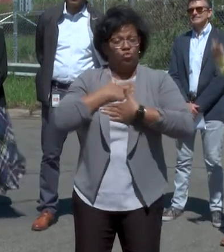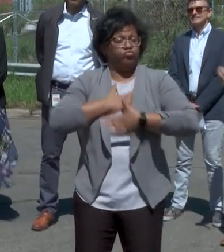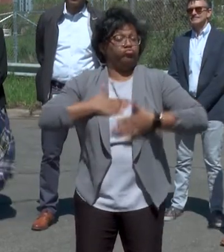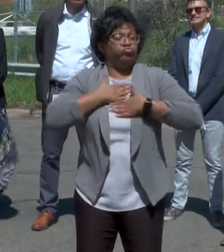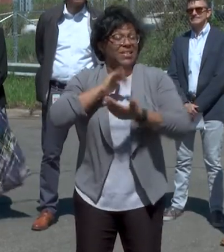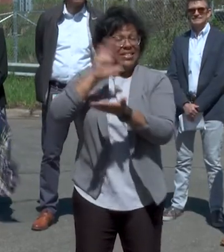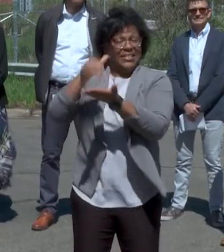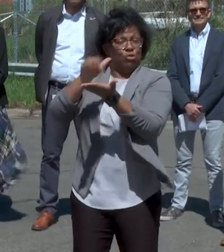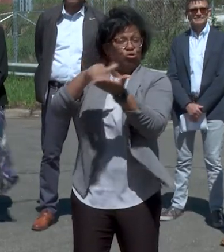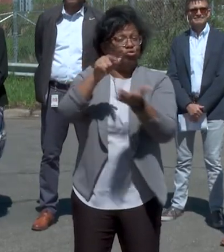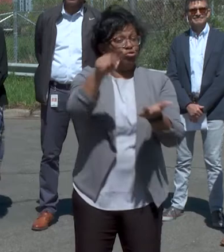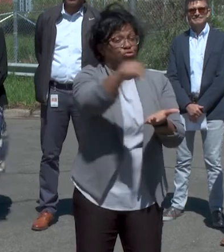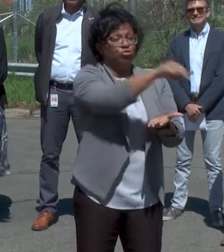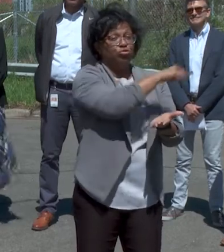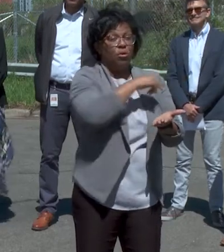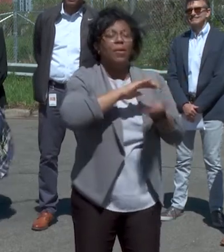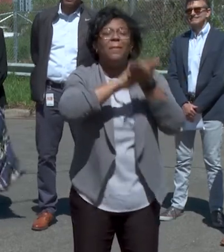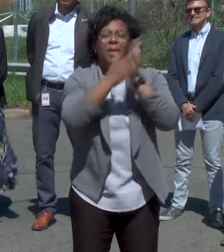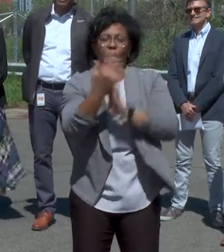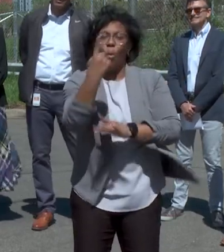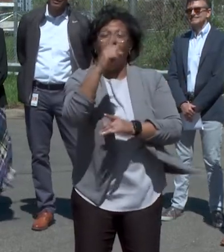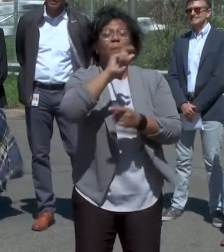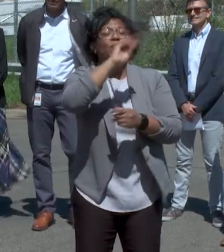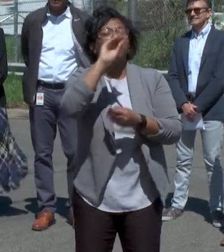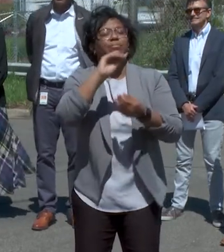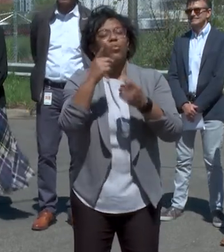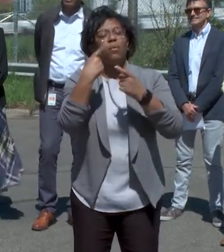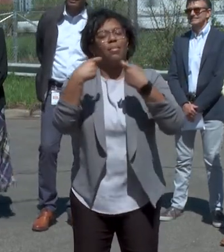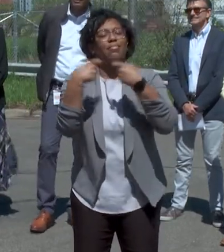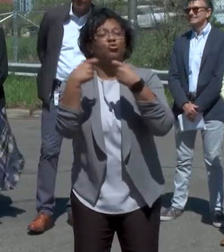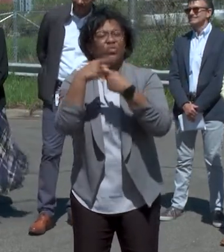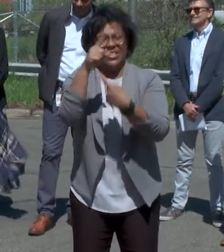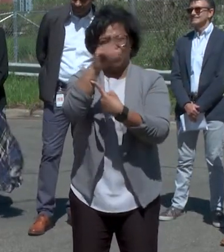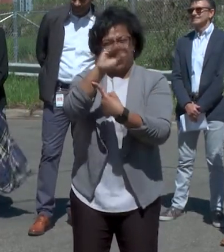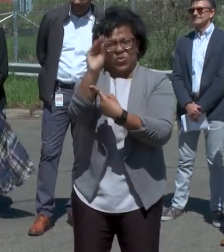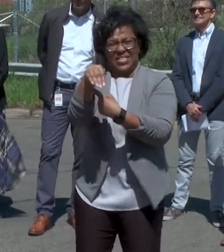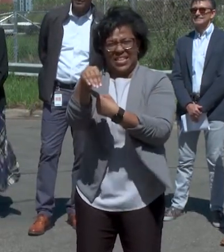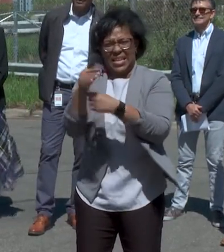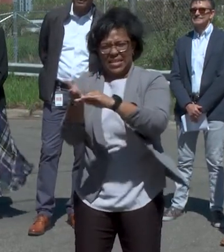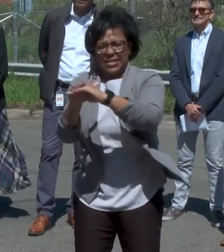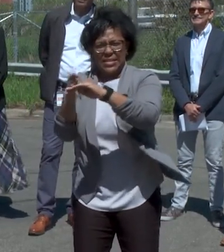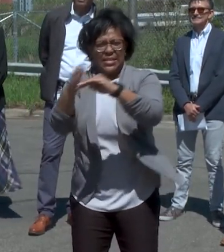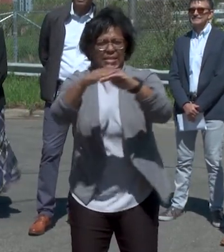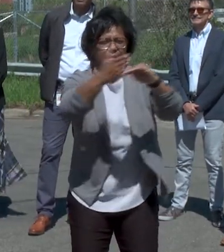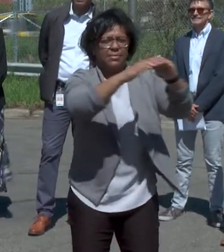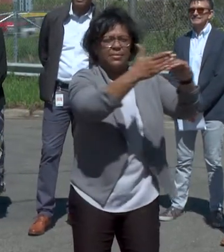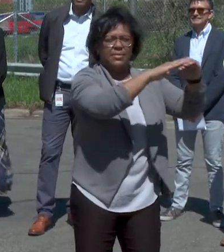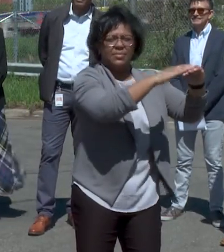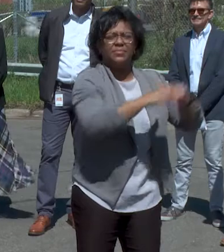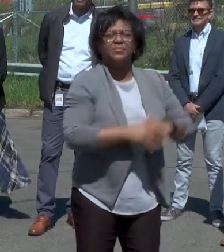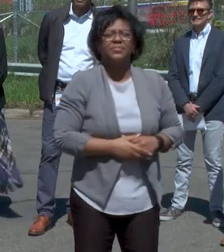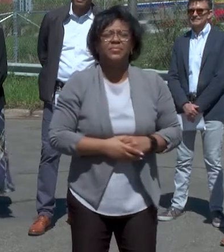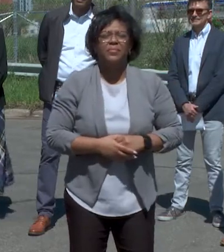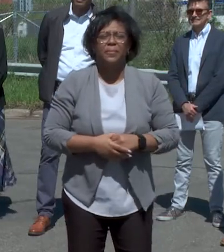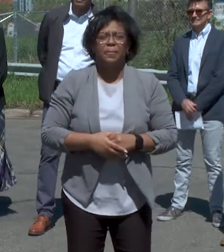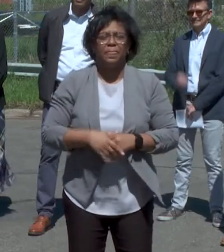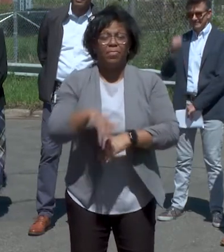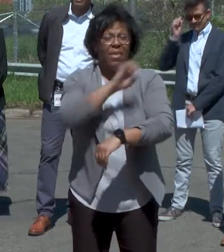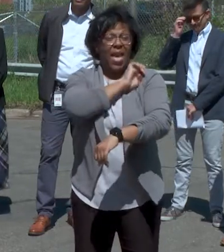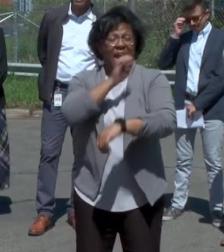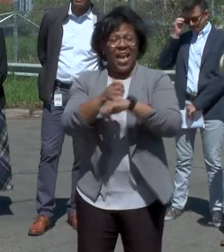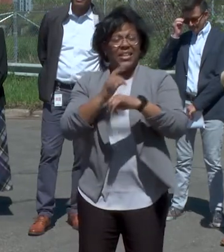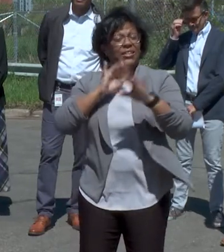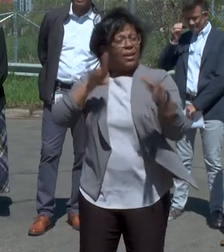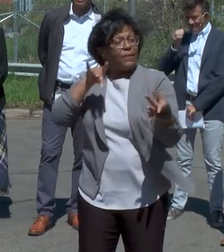renewable electric energy. Woohoo! Completed energy efficiency audits at our ICE centers,